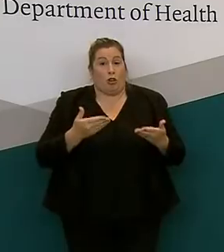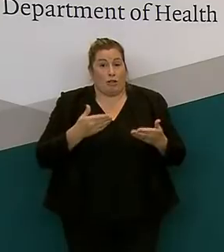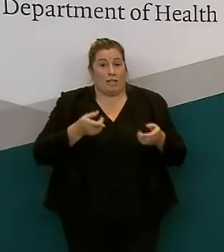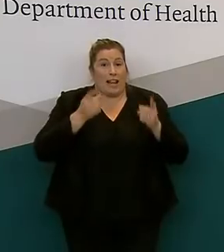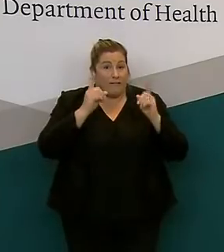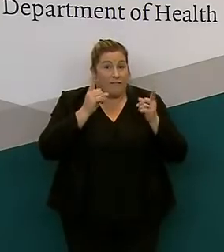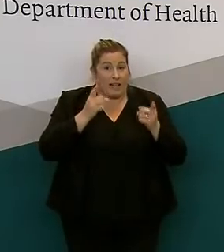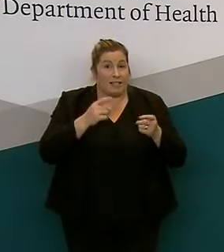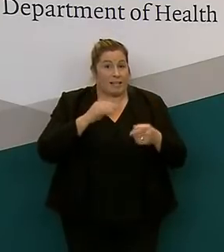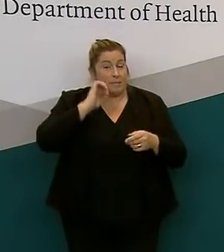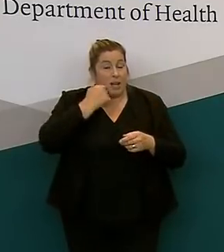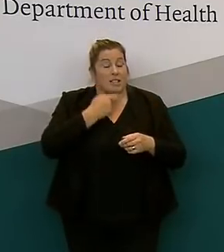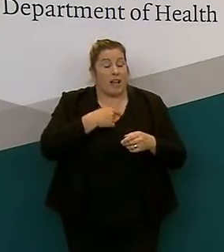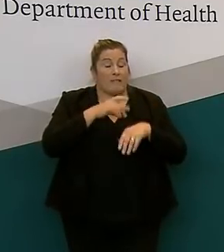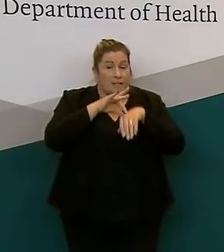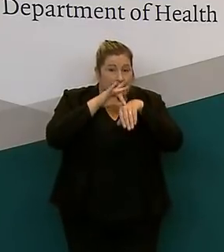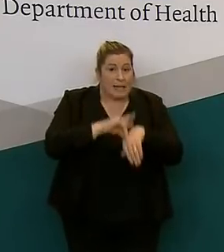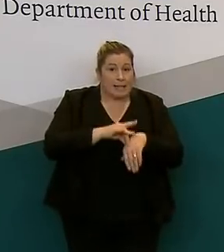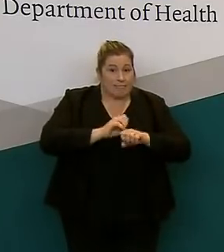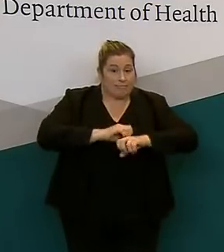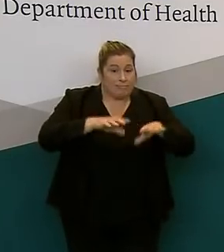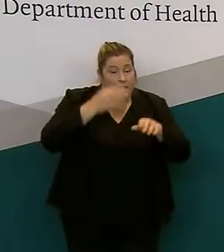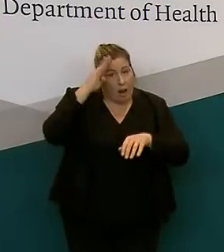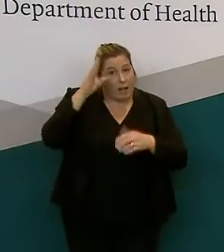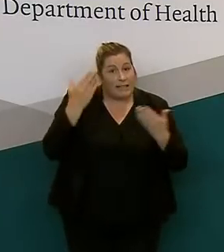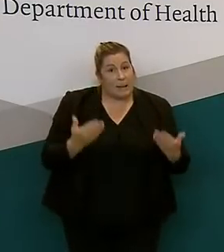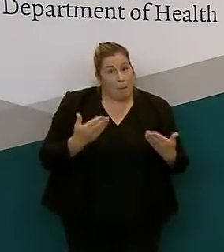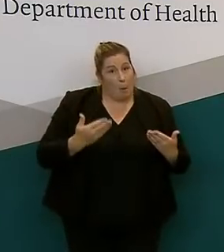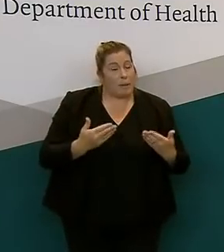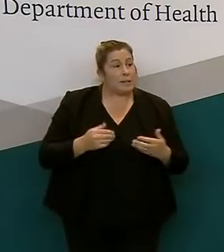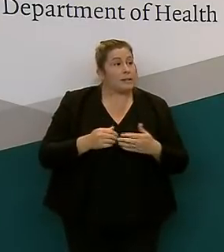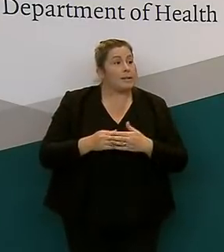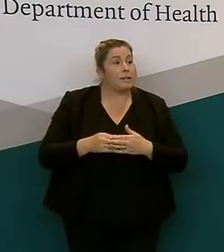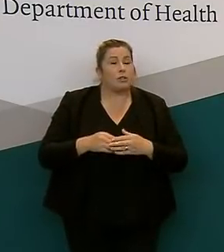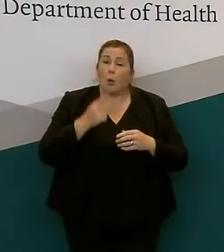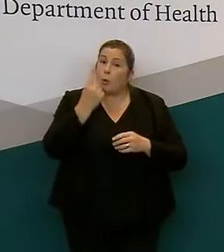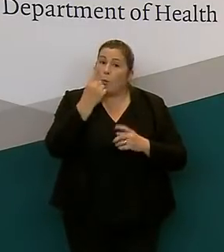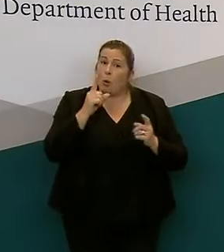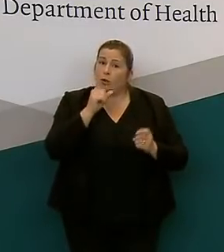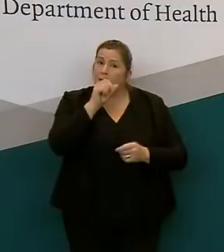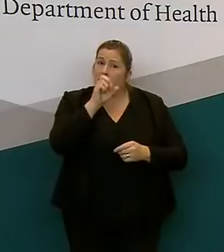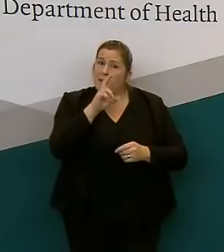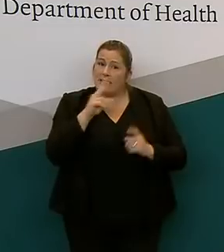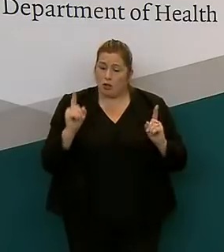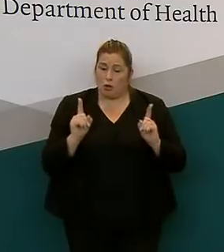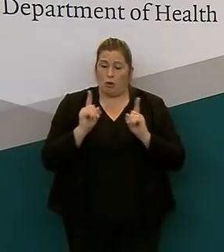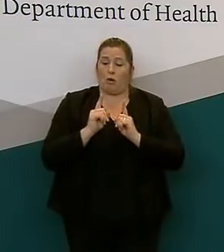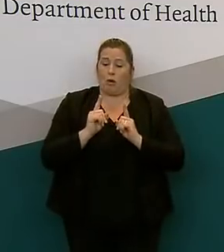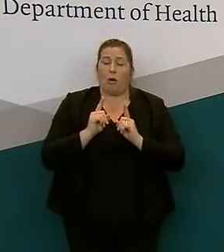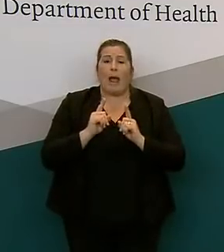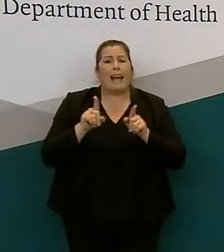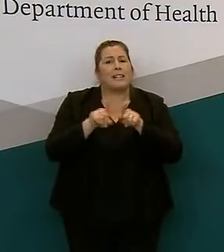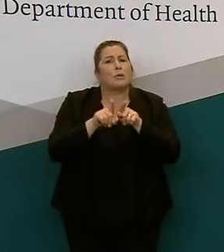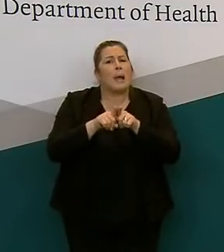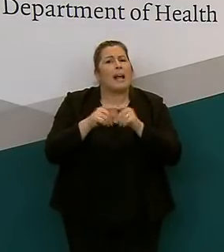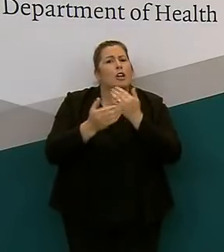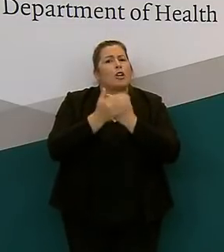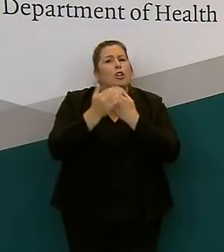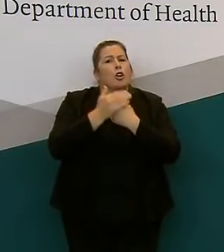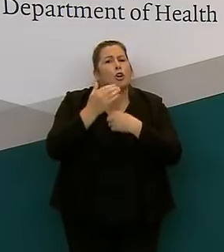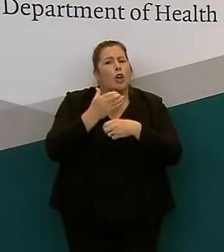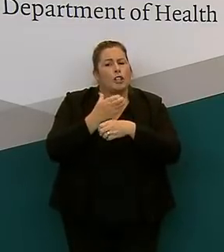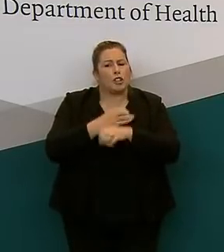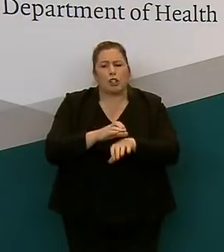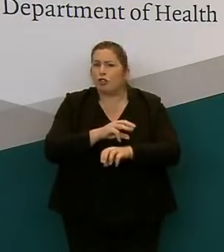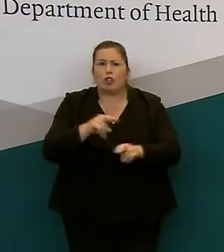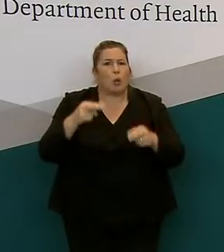epidemiology in Ireland at this present time. So, and that is that the 1 metre? And also, I believe there was a suggestion that younger children wouldn't have to have the young metre